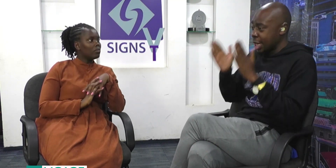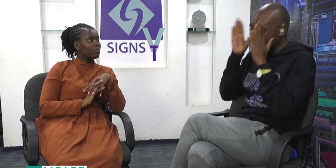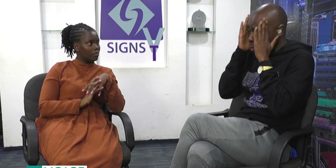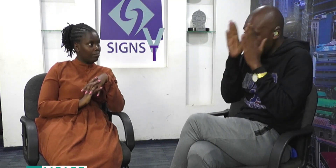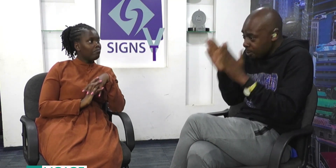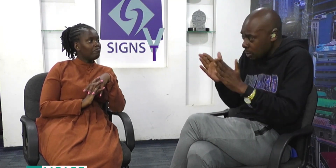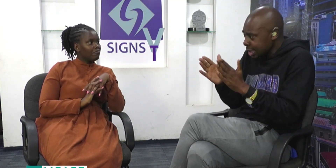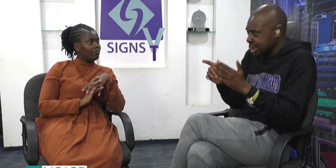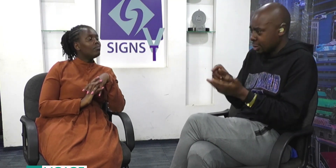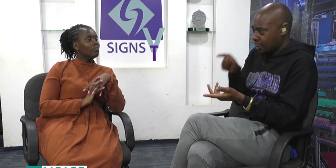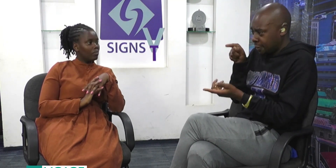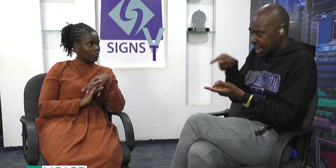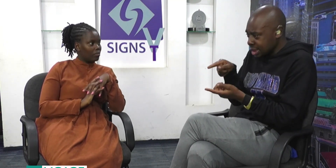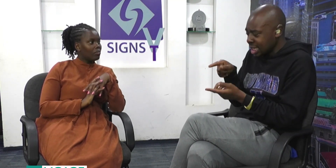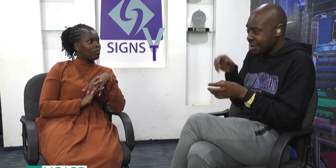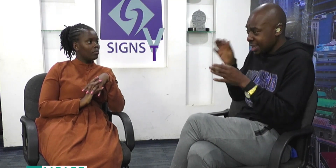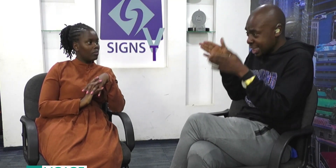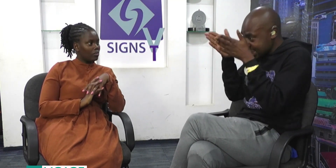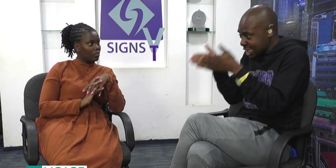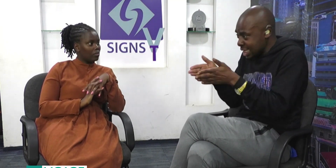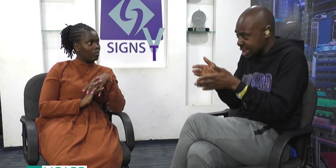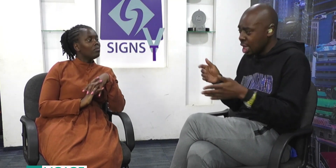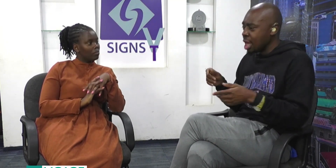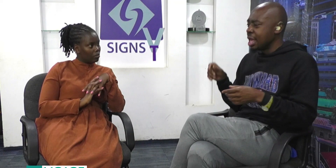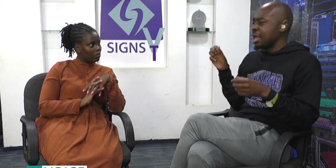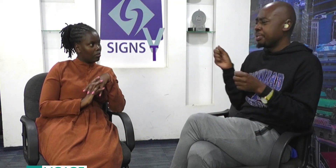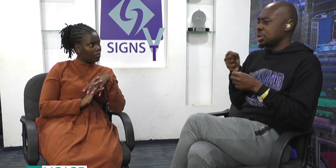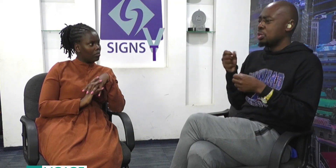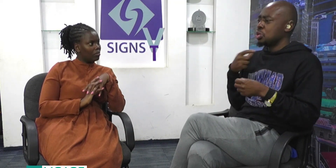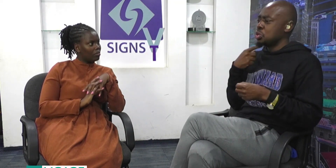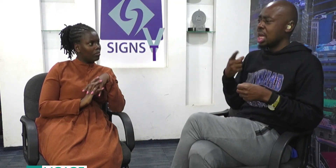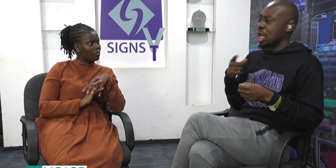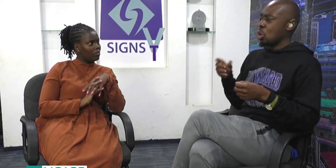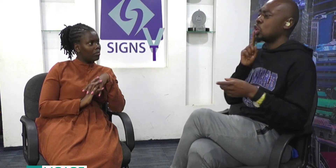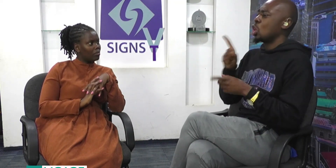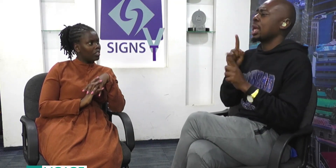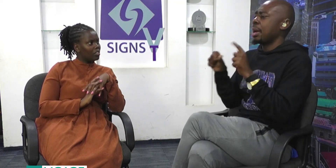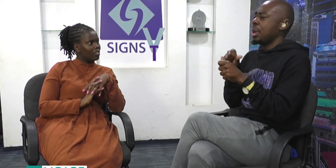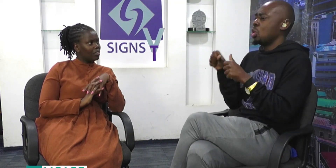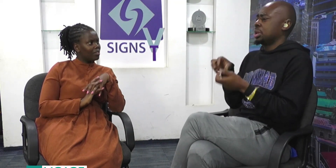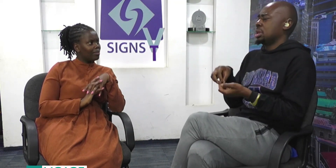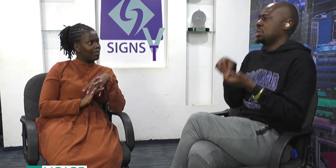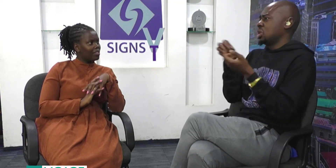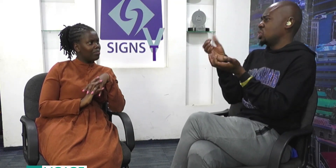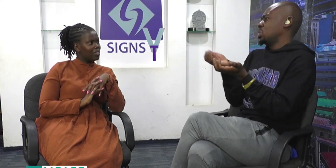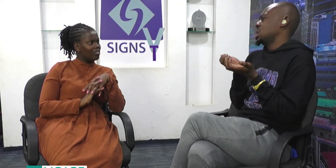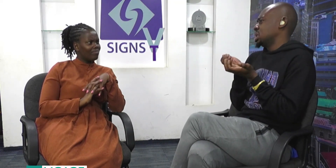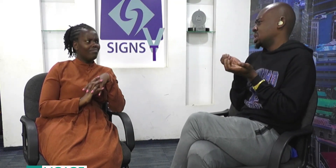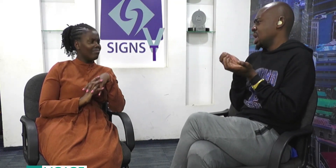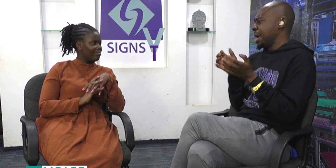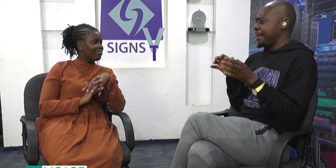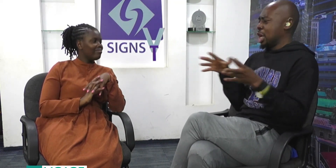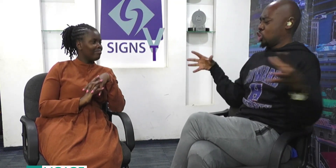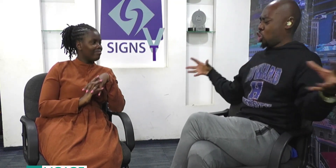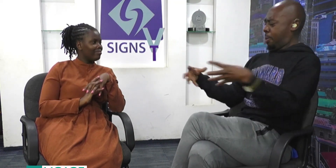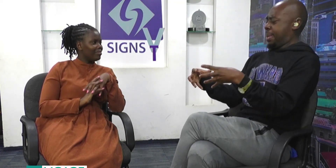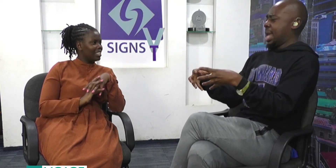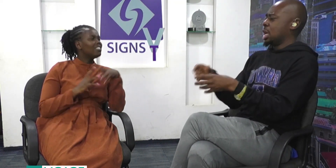student. So if you are specialized in the deaf sector, you focus on them,